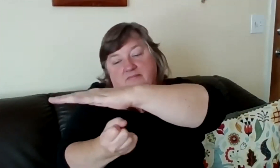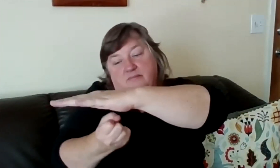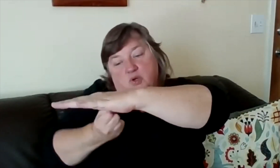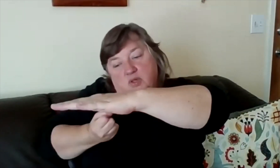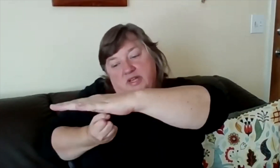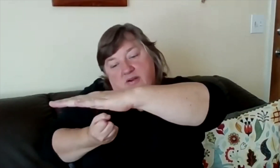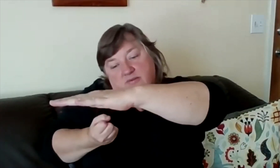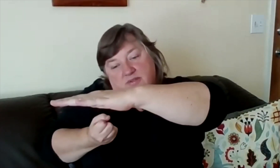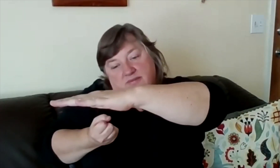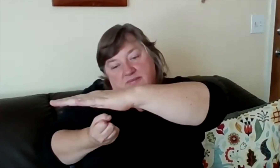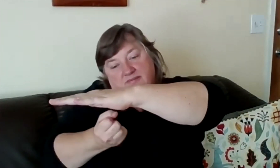Pull it out.